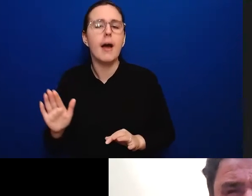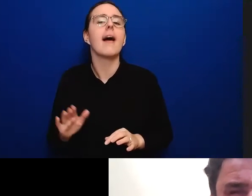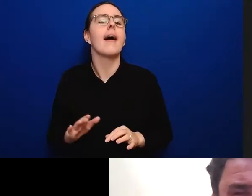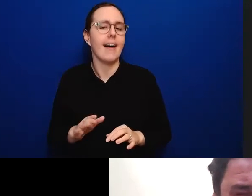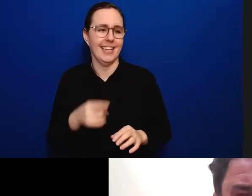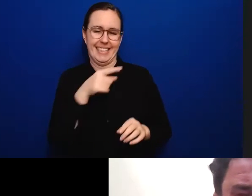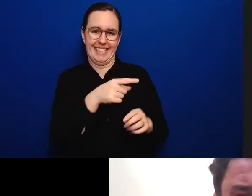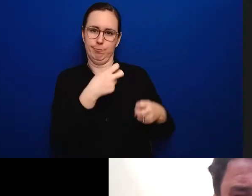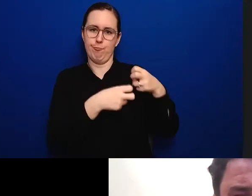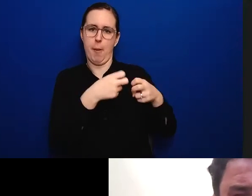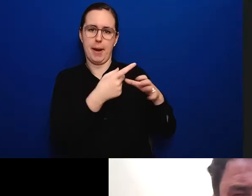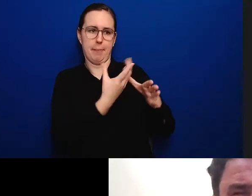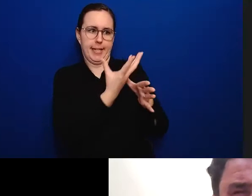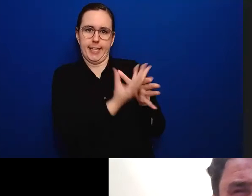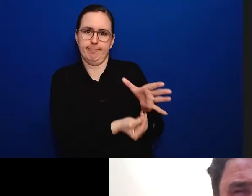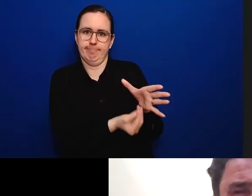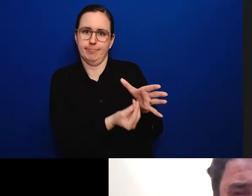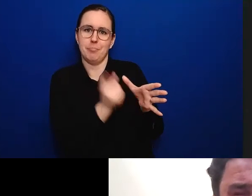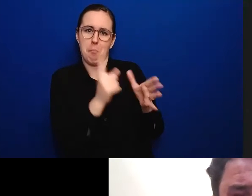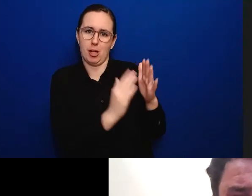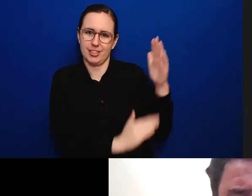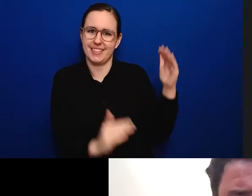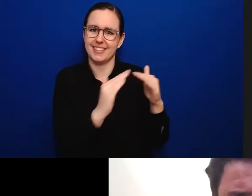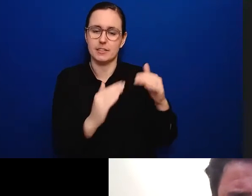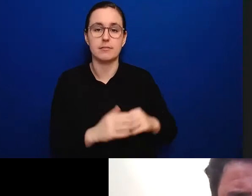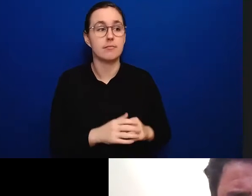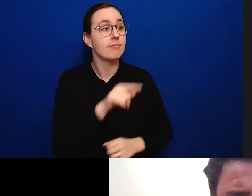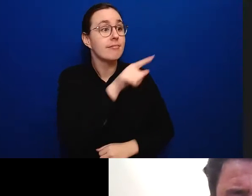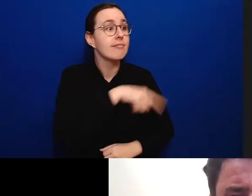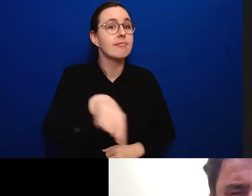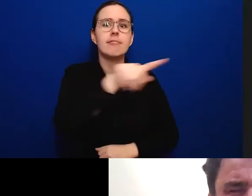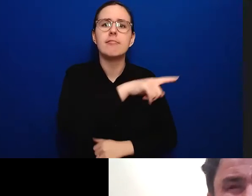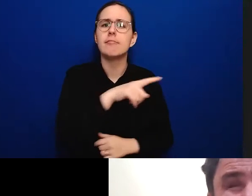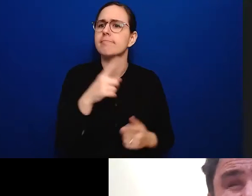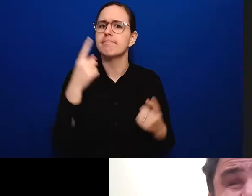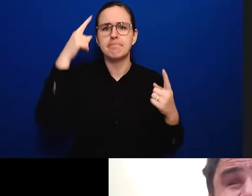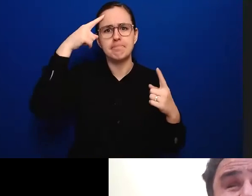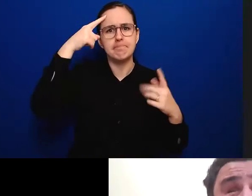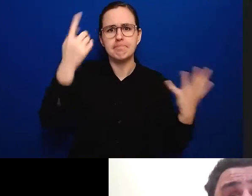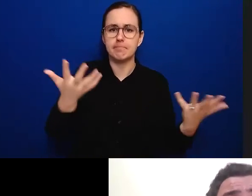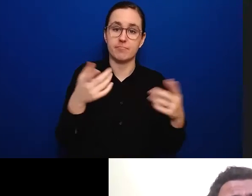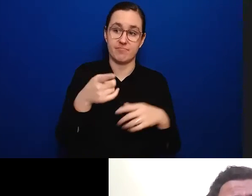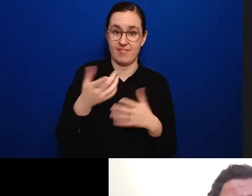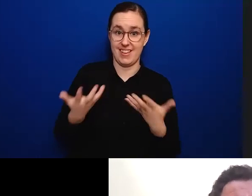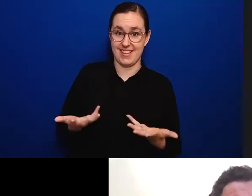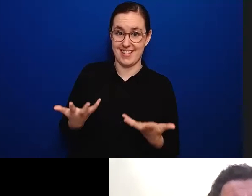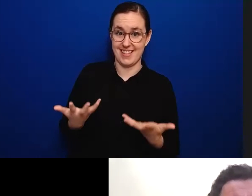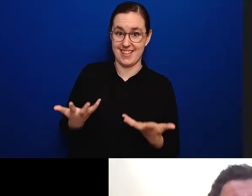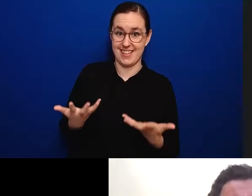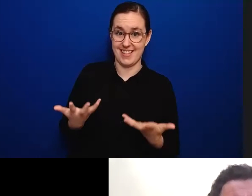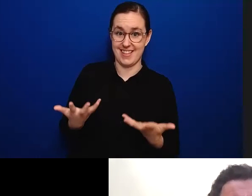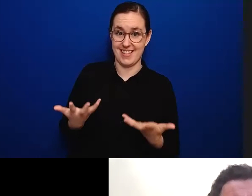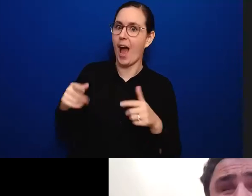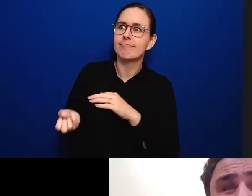the global trends for the disability regarding the youth with disabilities. They have barriers in achieving the third problem that they have